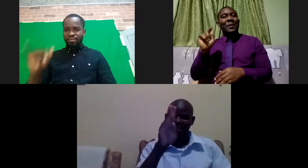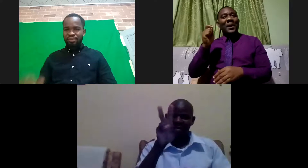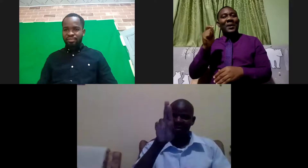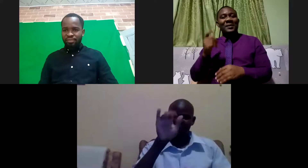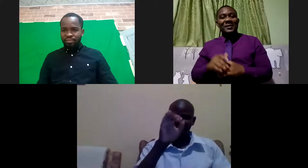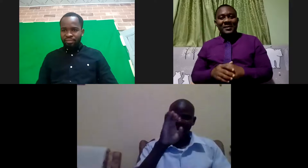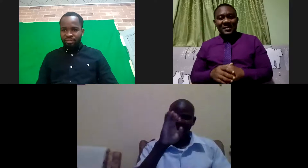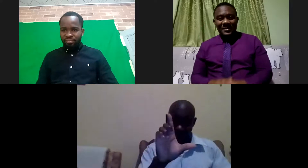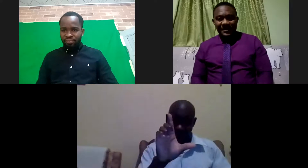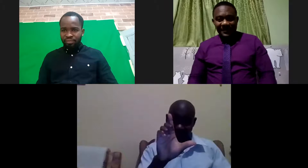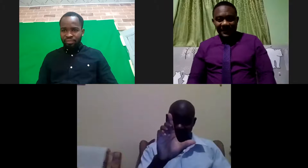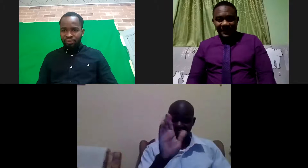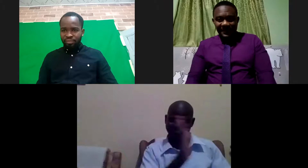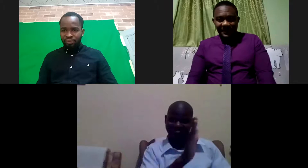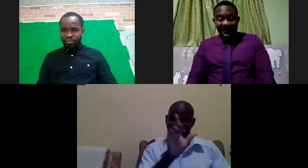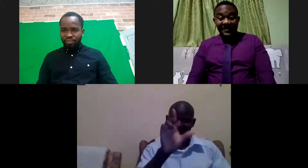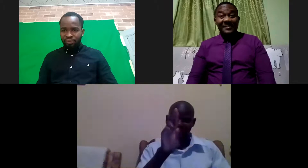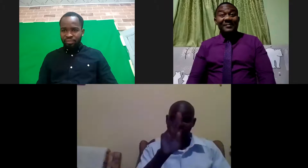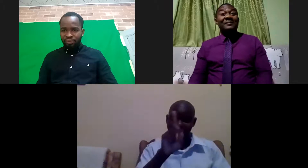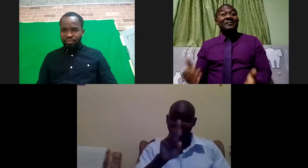Once again, my name is Gabriel